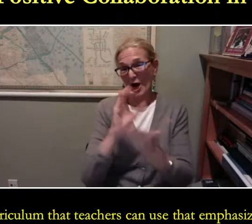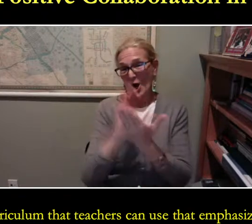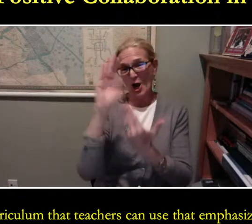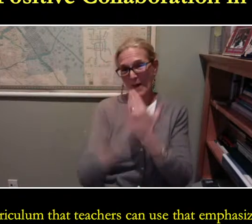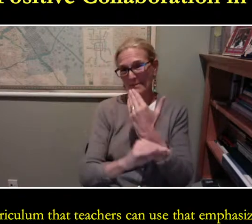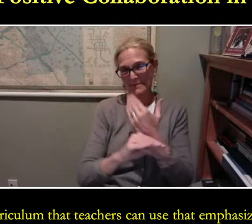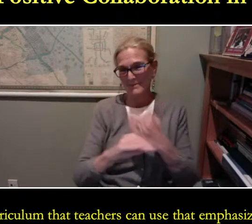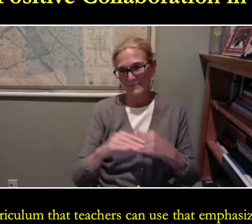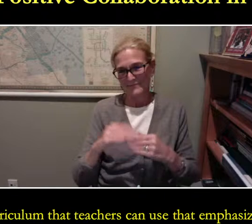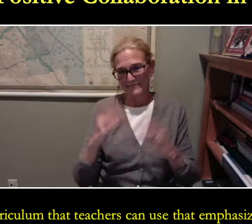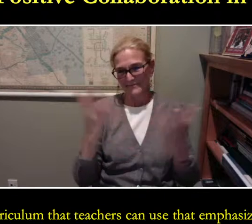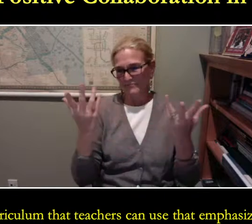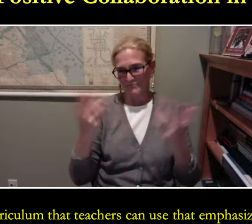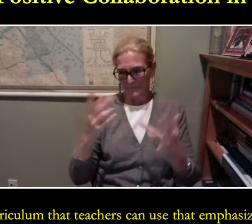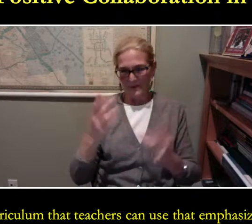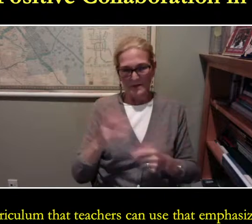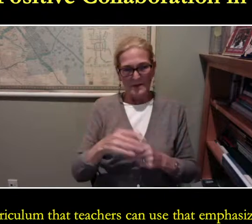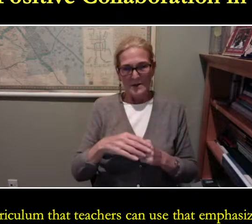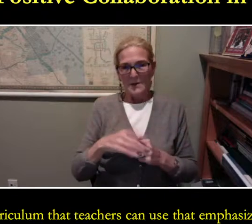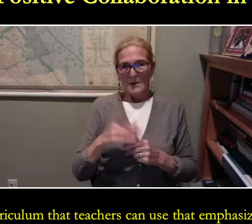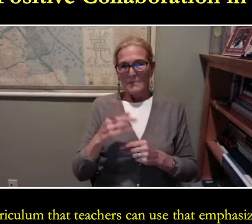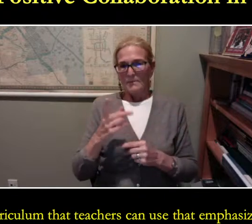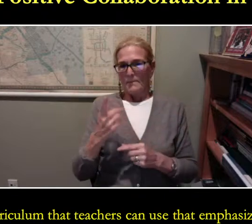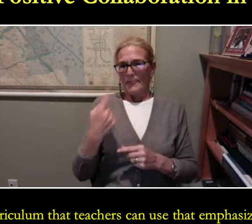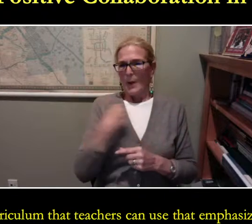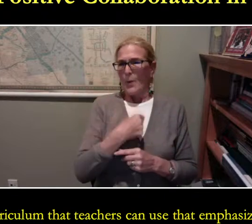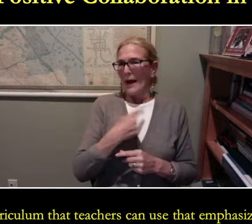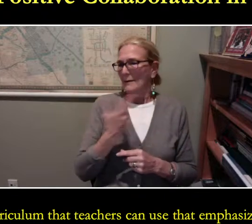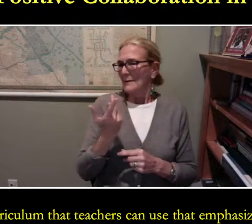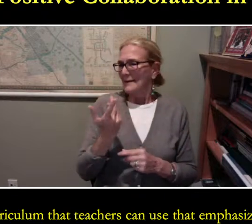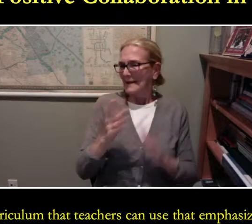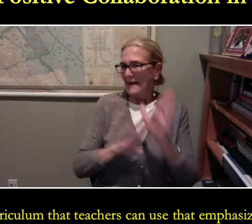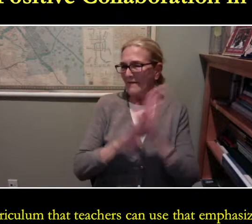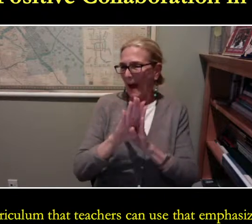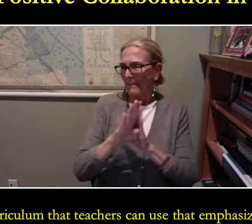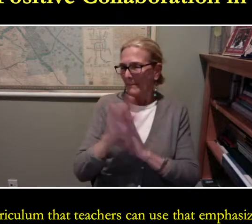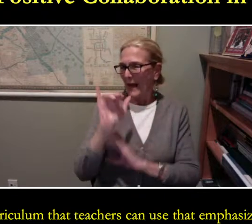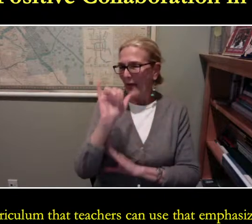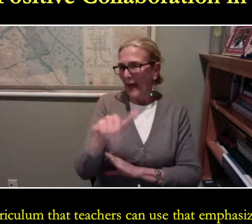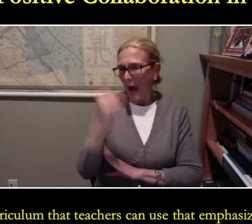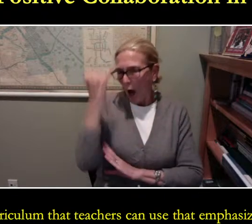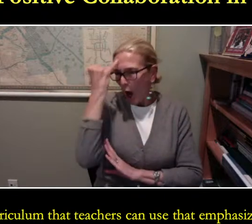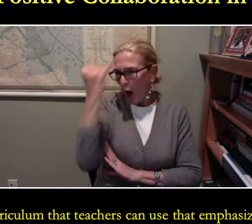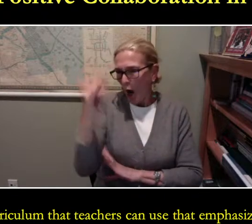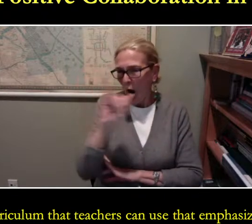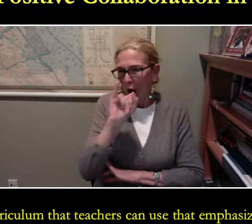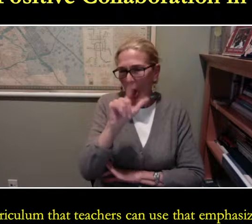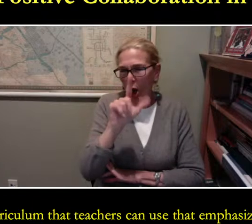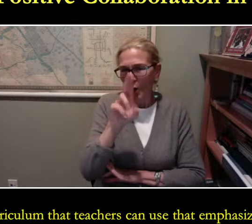And deaf children can benefit from regular curriculum once they have that language foundation.